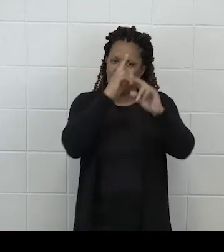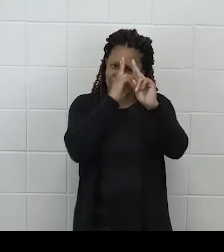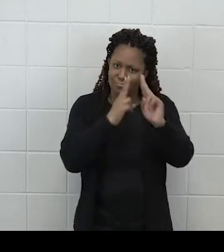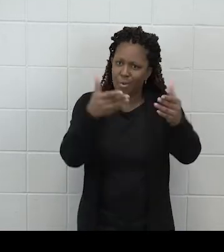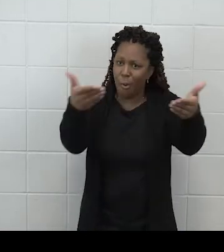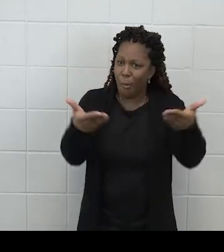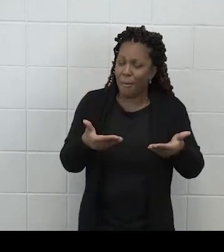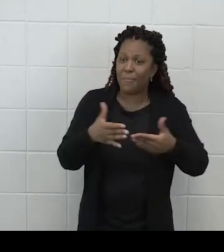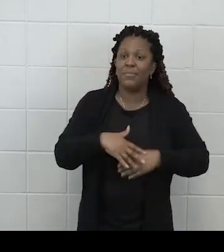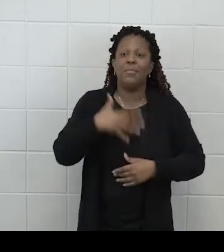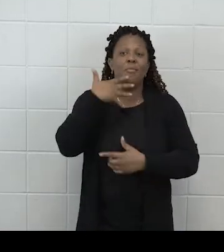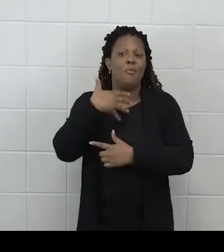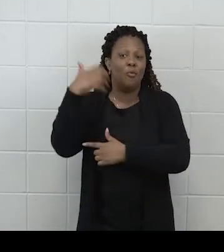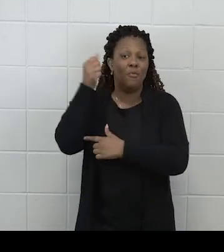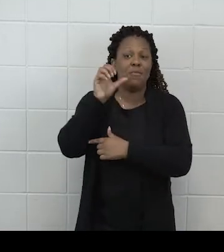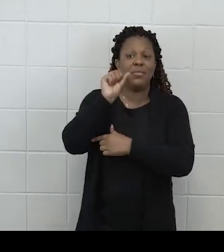you, Elder Smith.